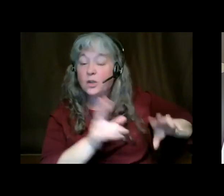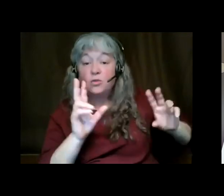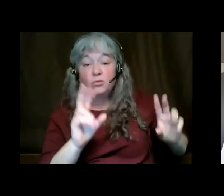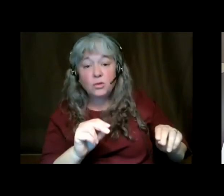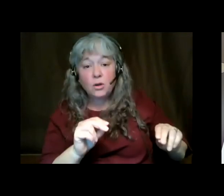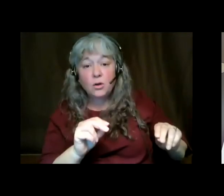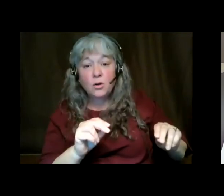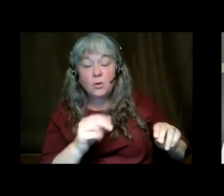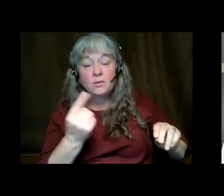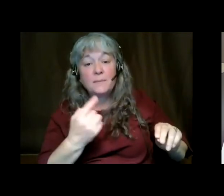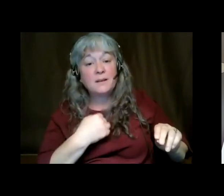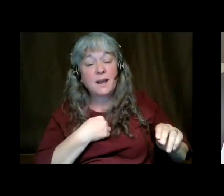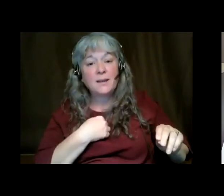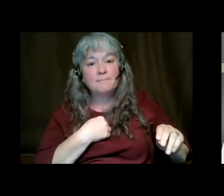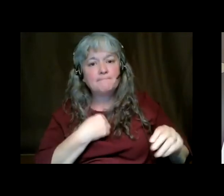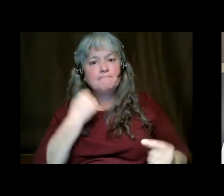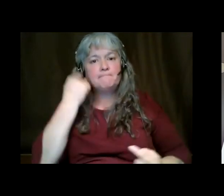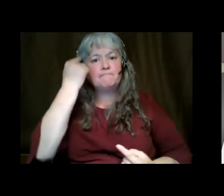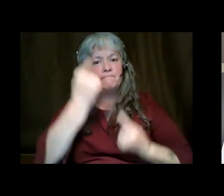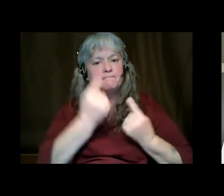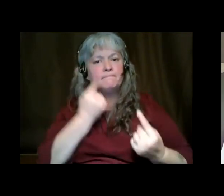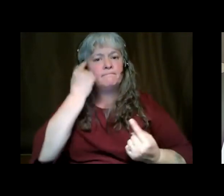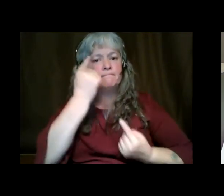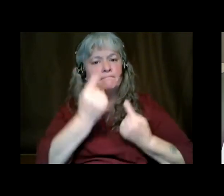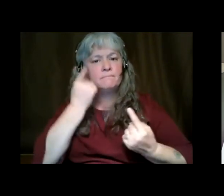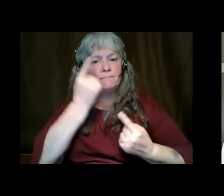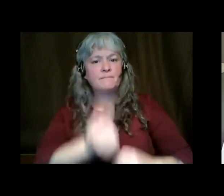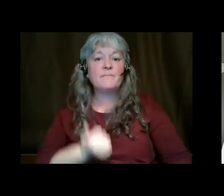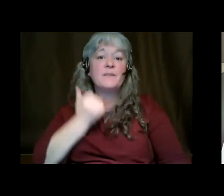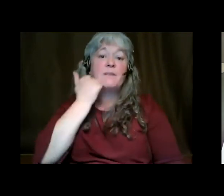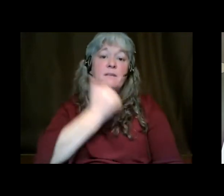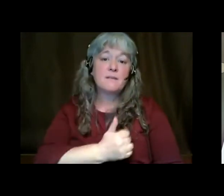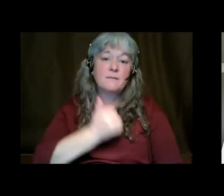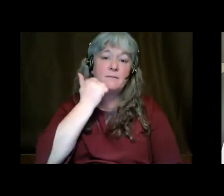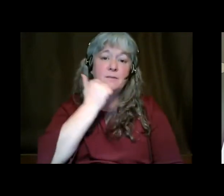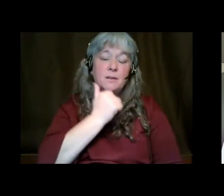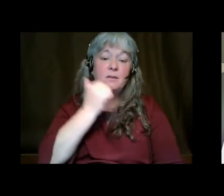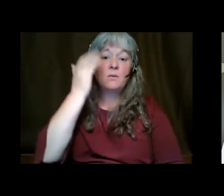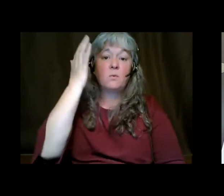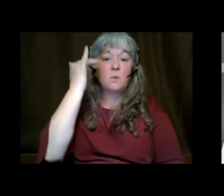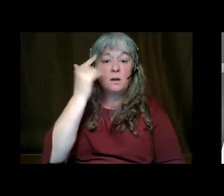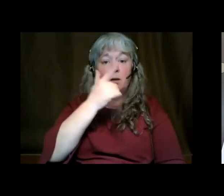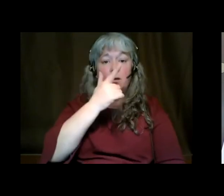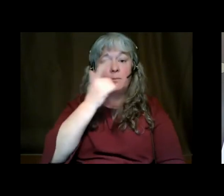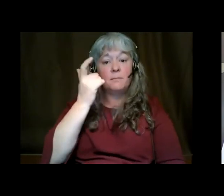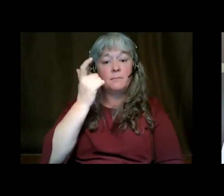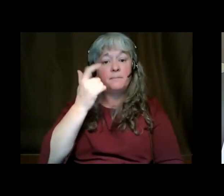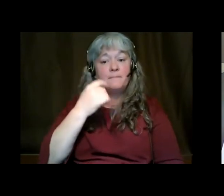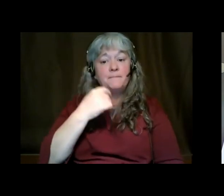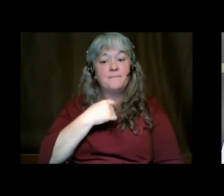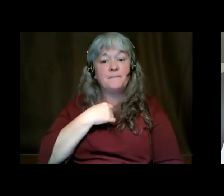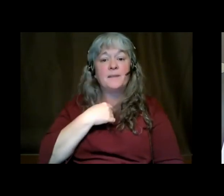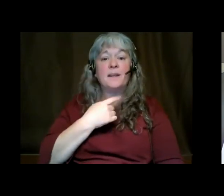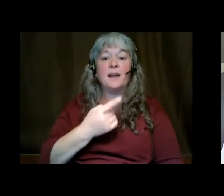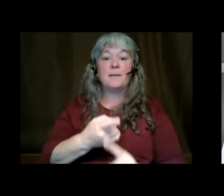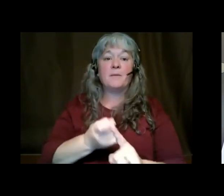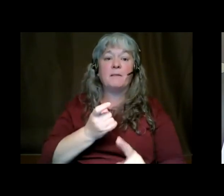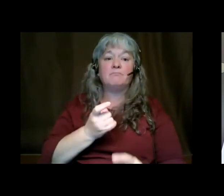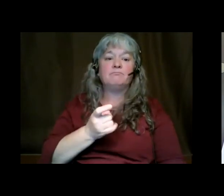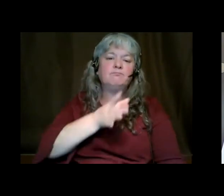something that I thought about every day. Because I come from rural